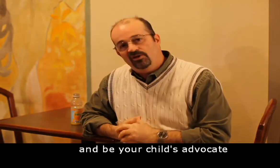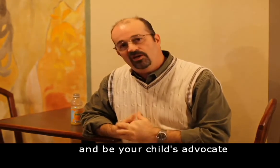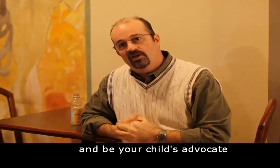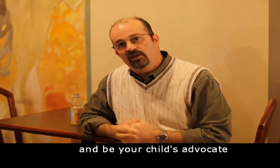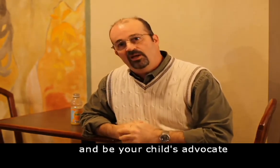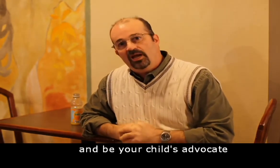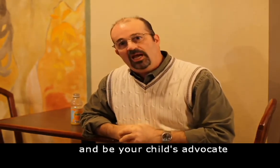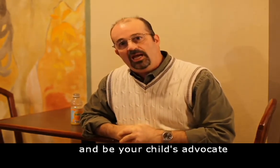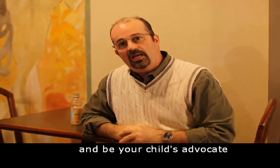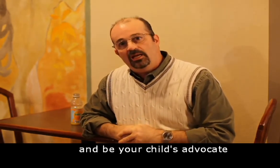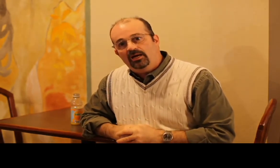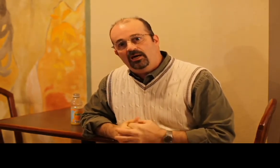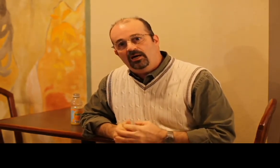advocate